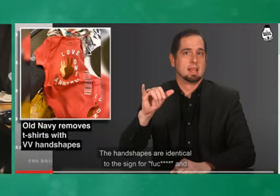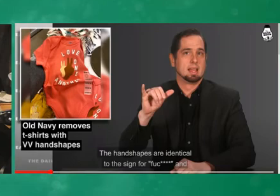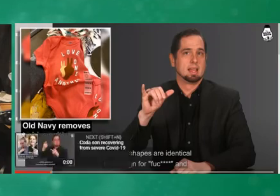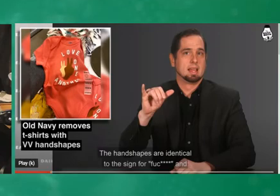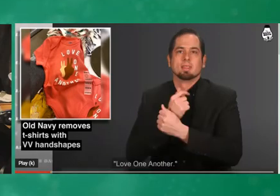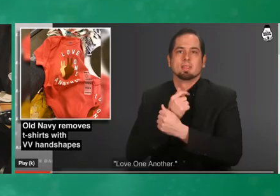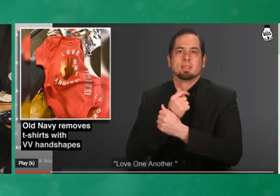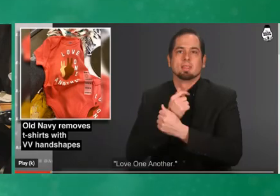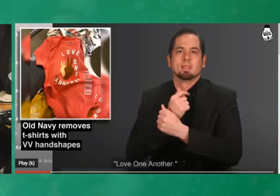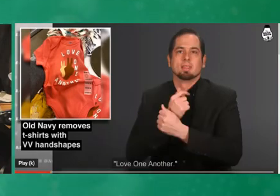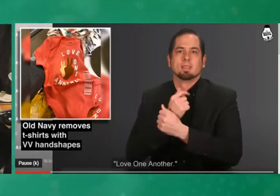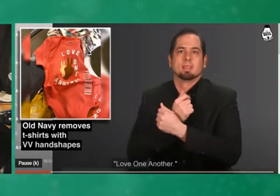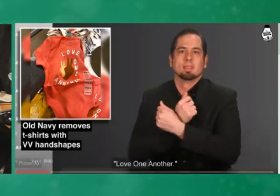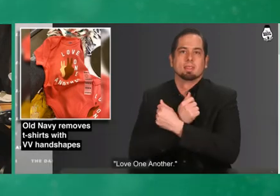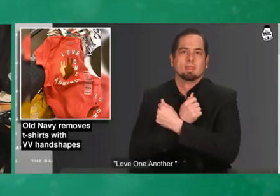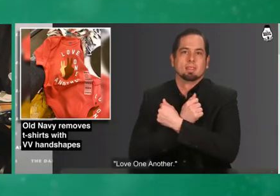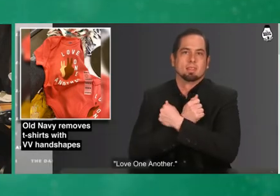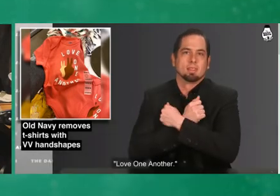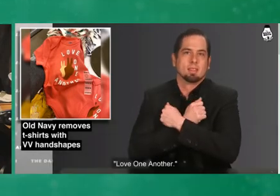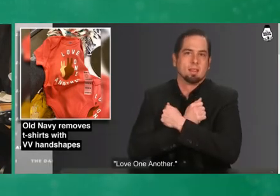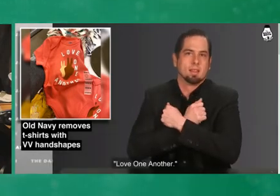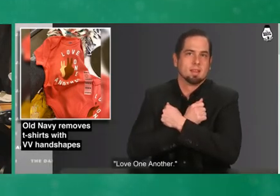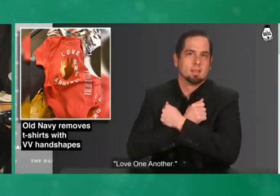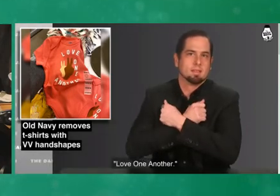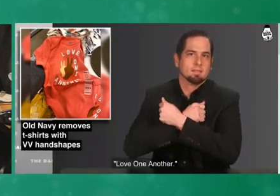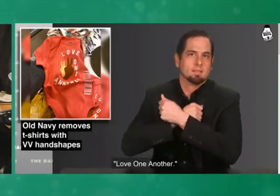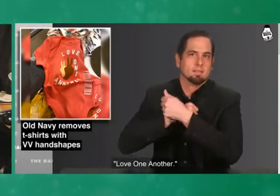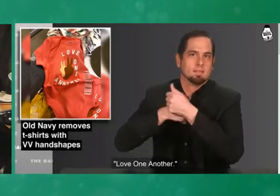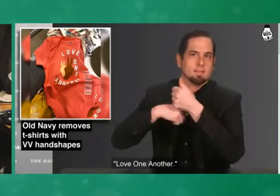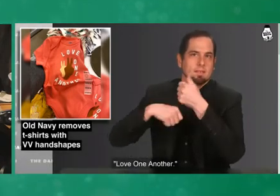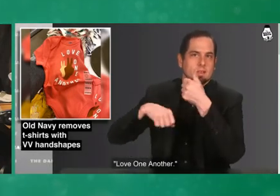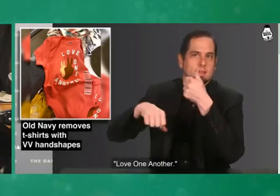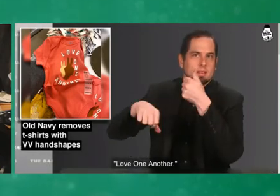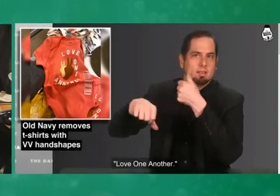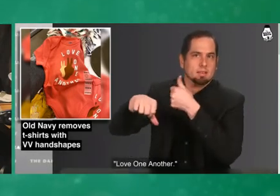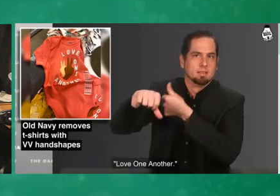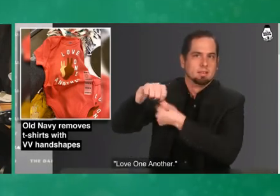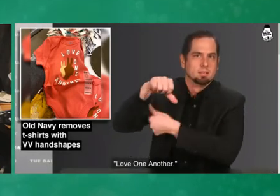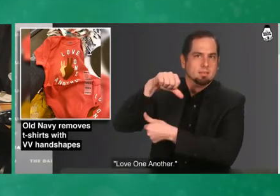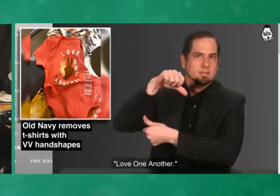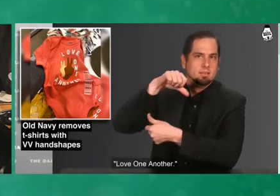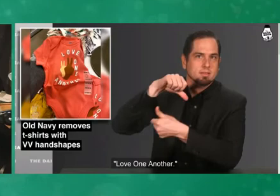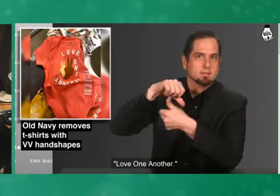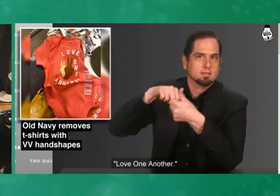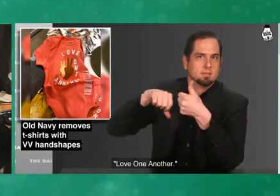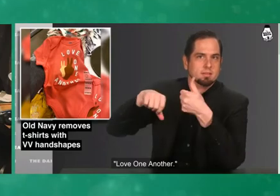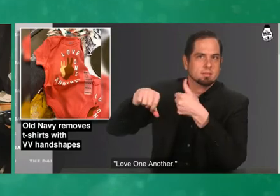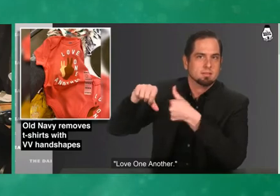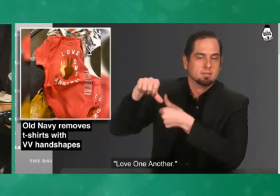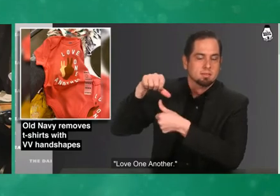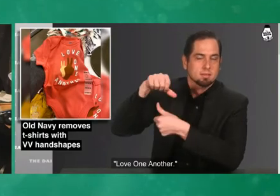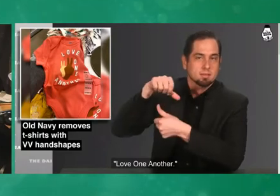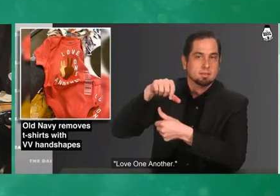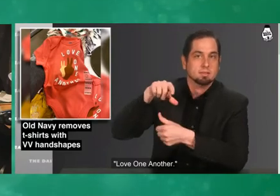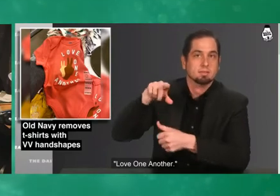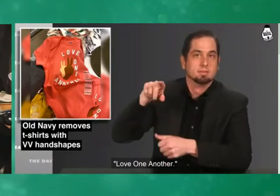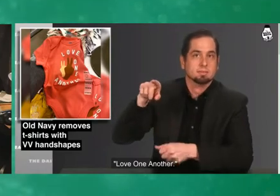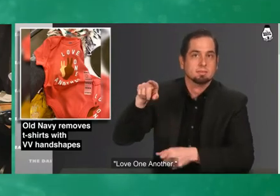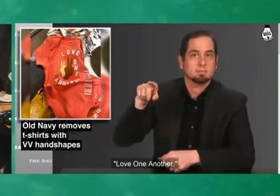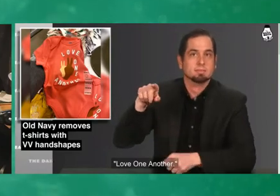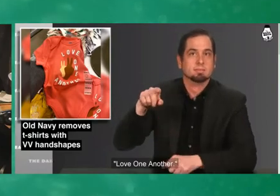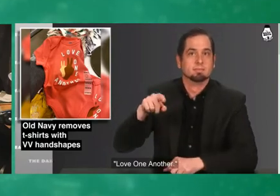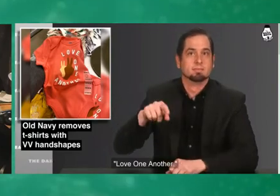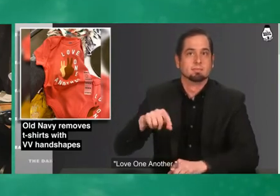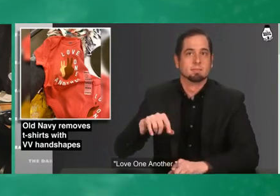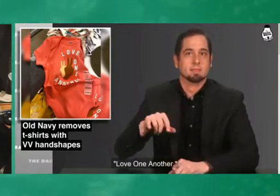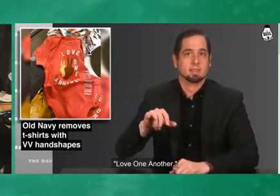Anyway. Let's just move forward. So, love one another, yeah? Okay. So, love